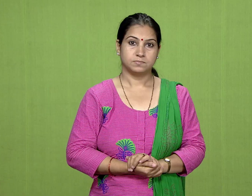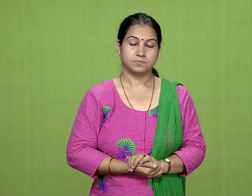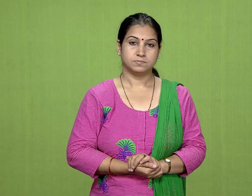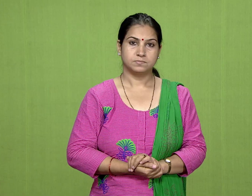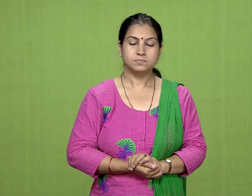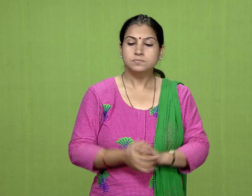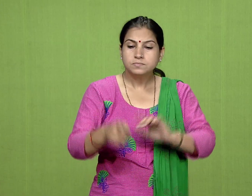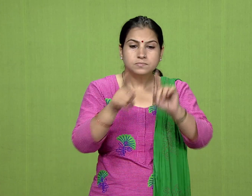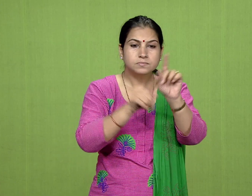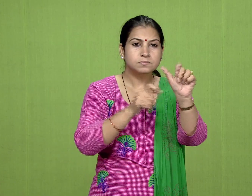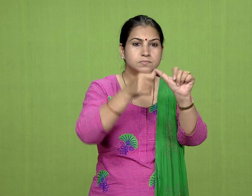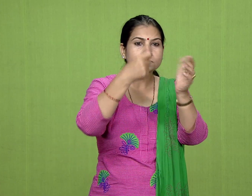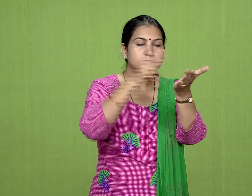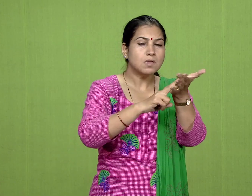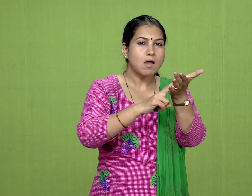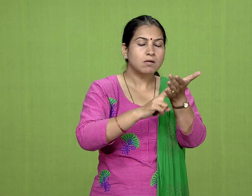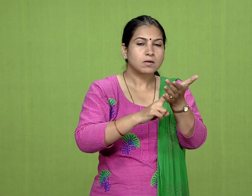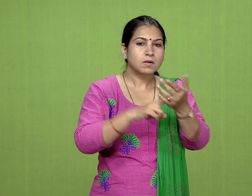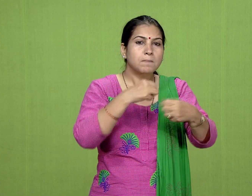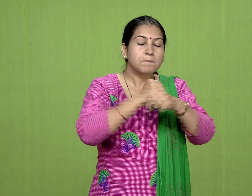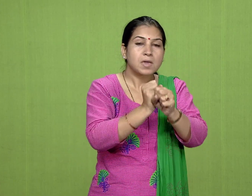Yarns are spun by two methods.